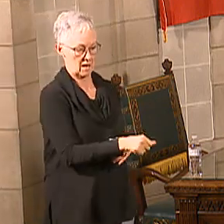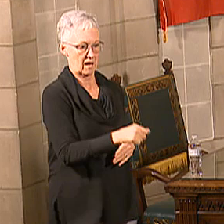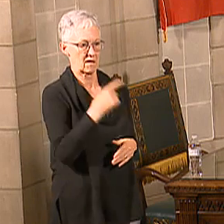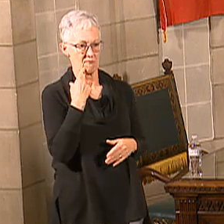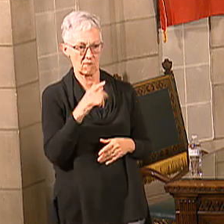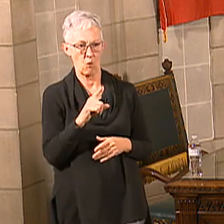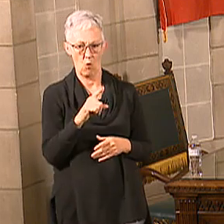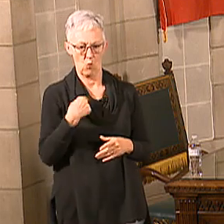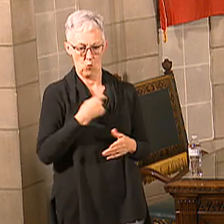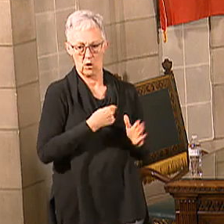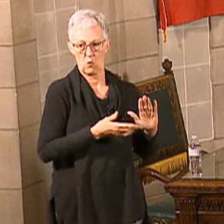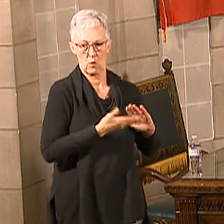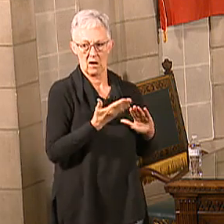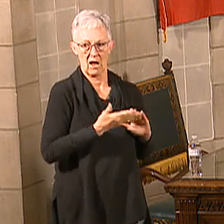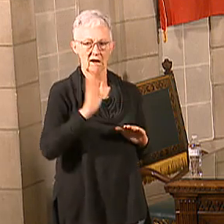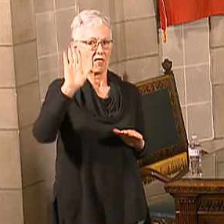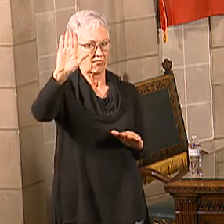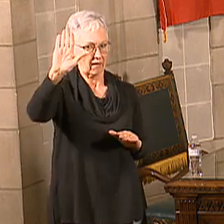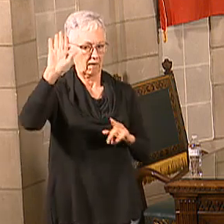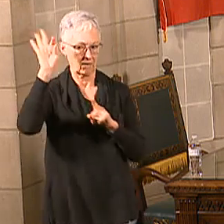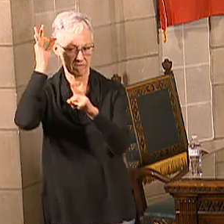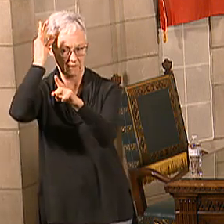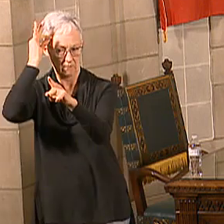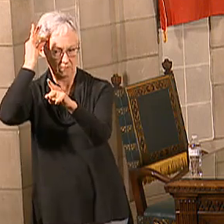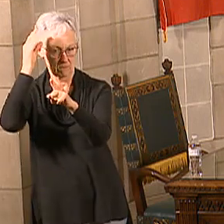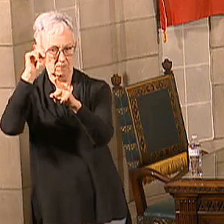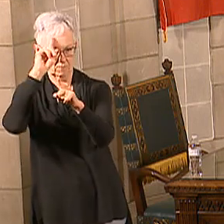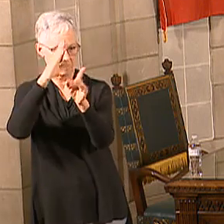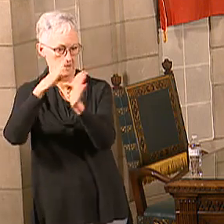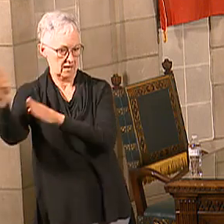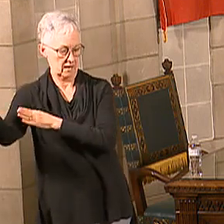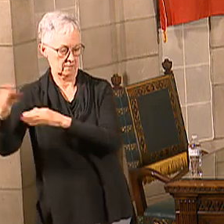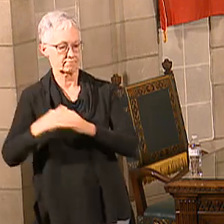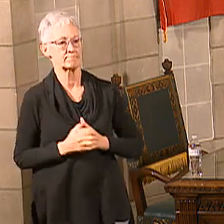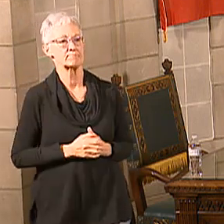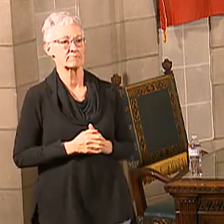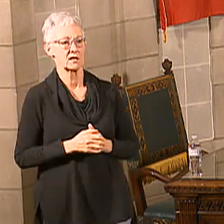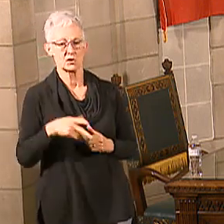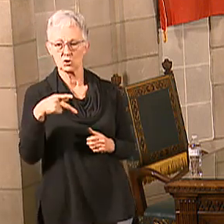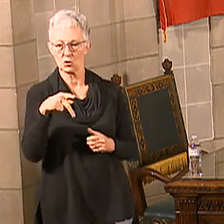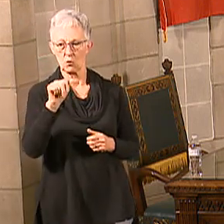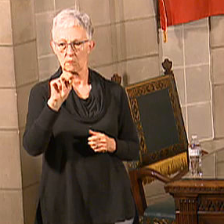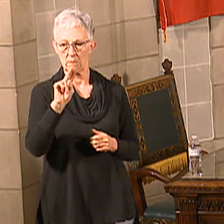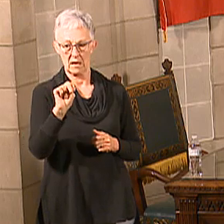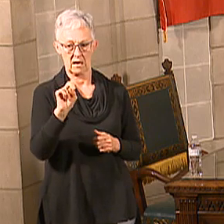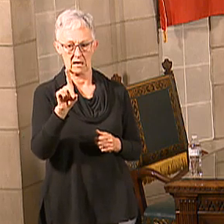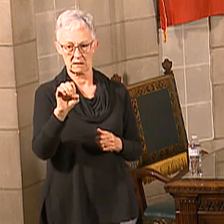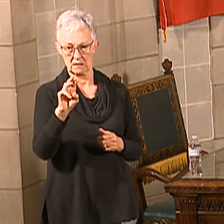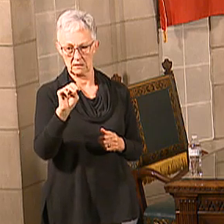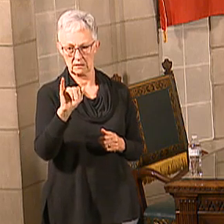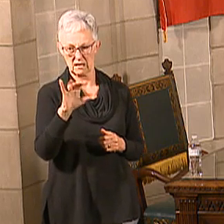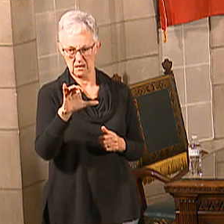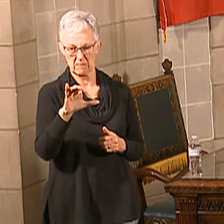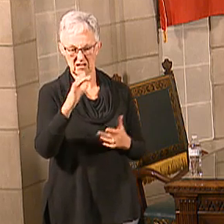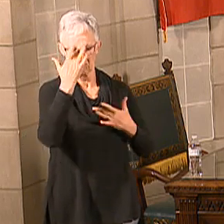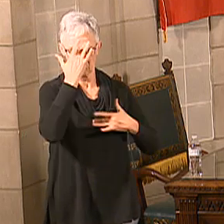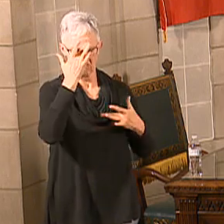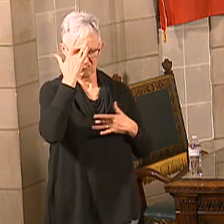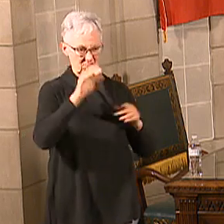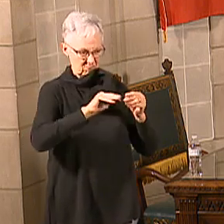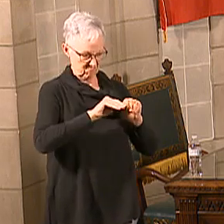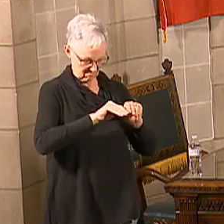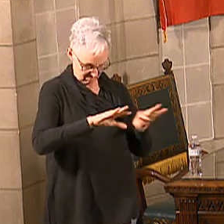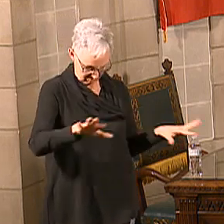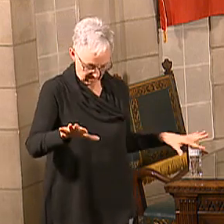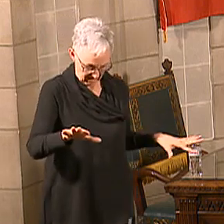plan. So under the CARES Act, the pandemic unemployment assistance is available to the self-employed,